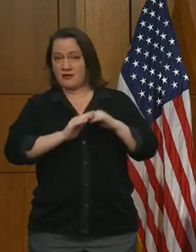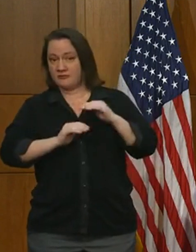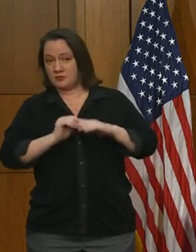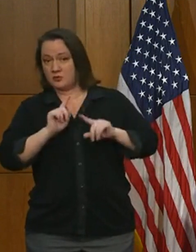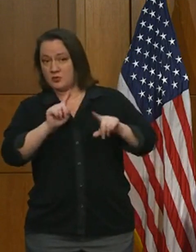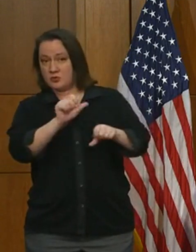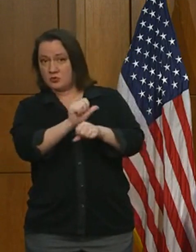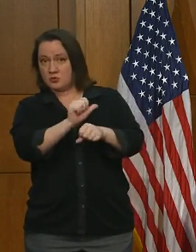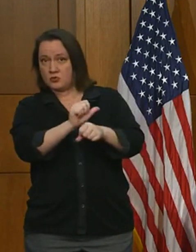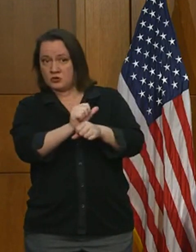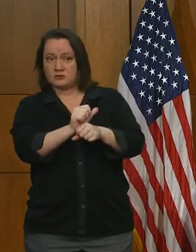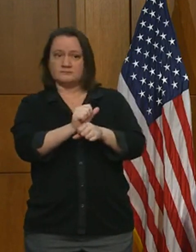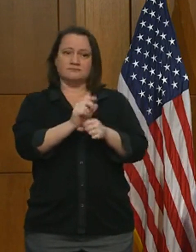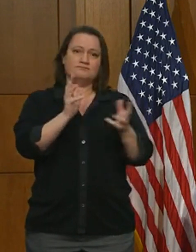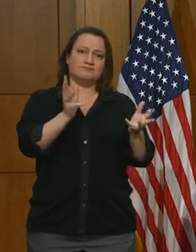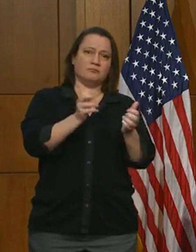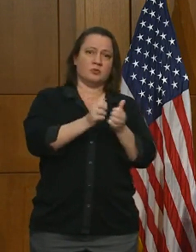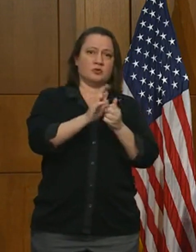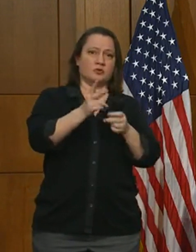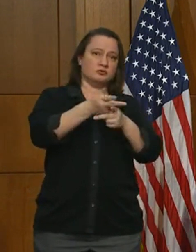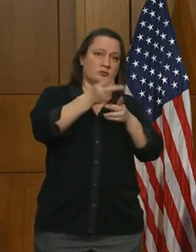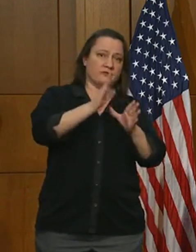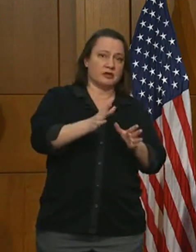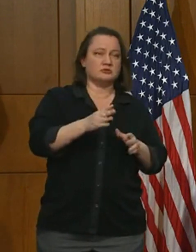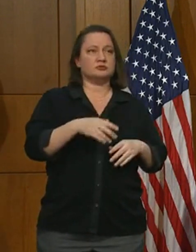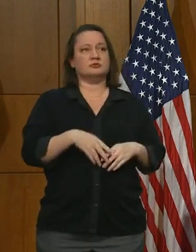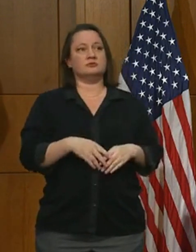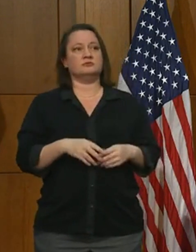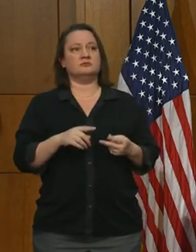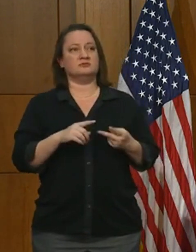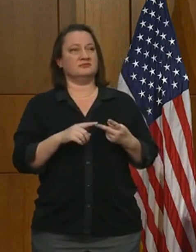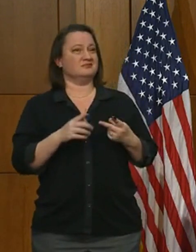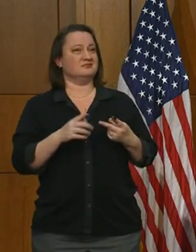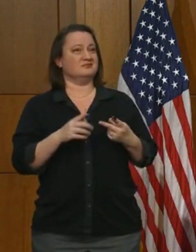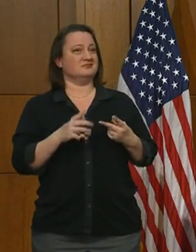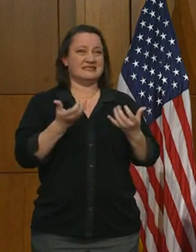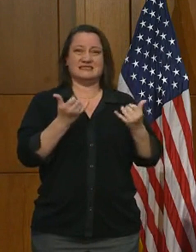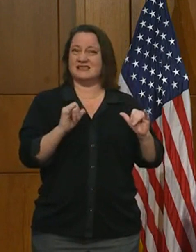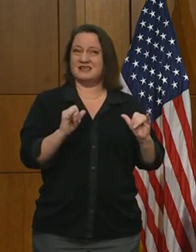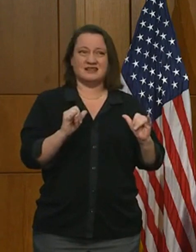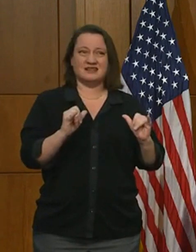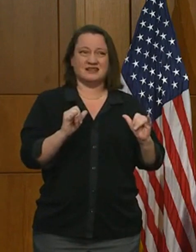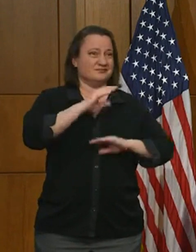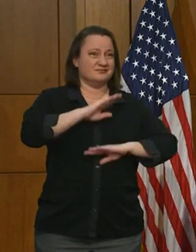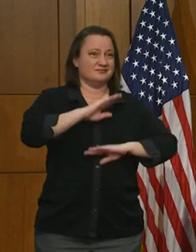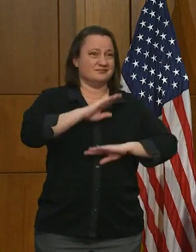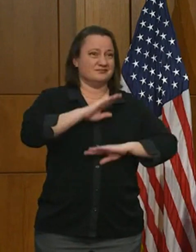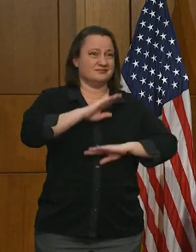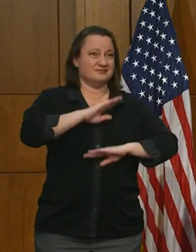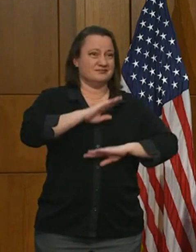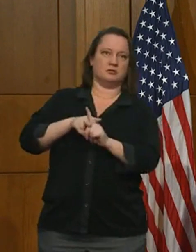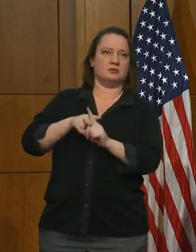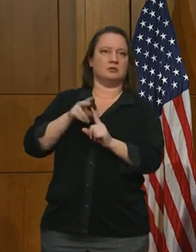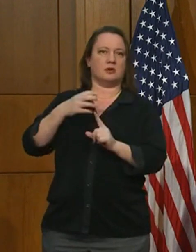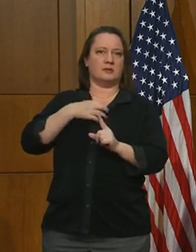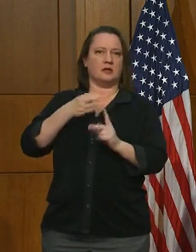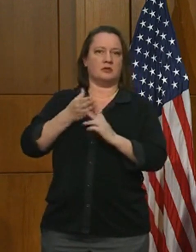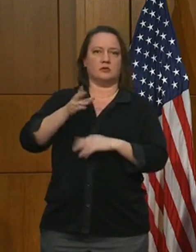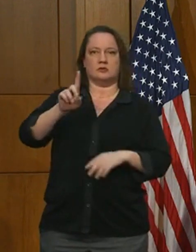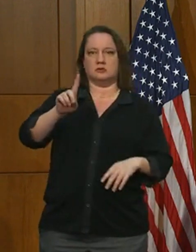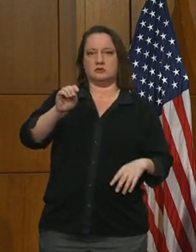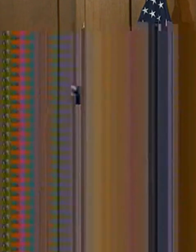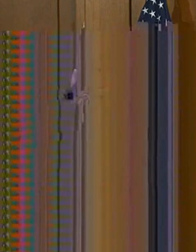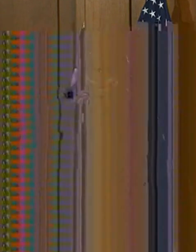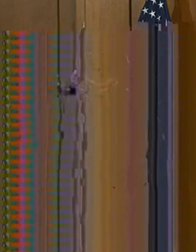before, with their supervisors at work, that they can also file a complaint through DOLE, and then they also